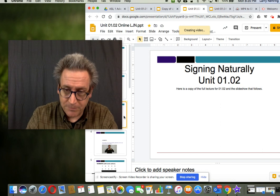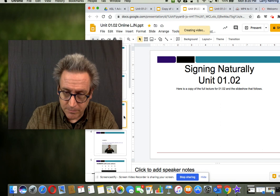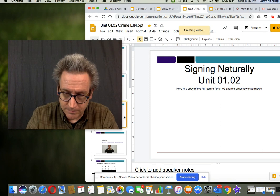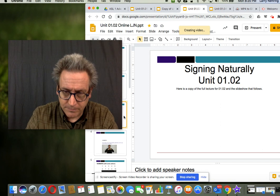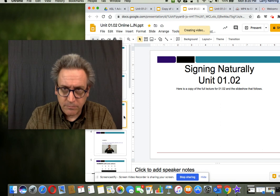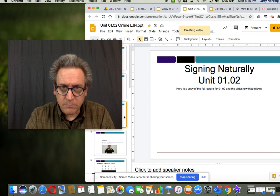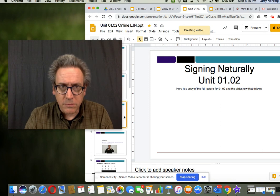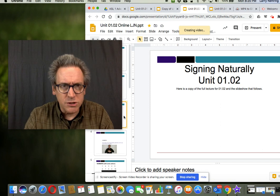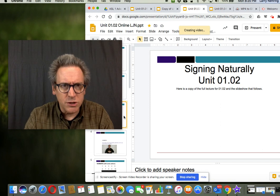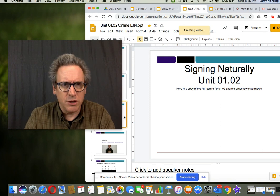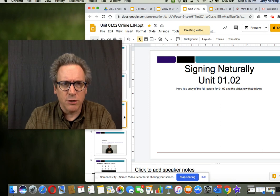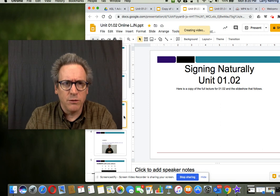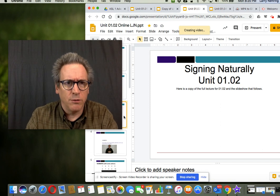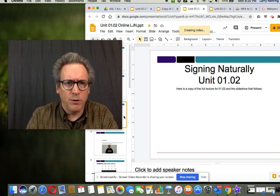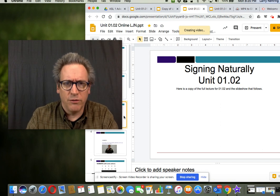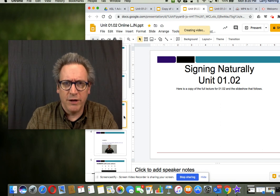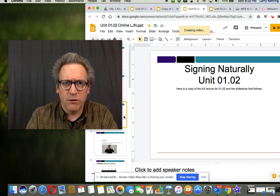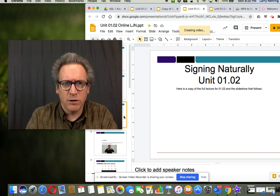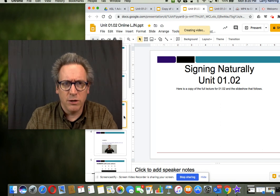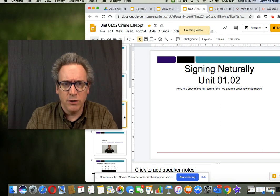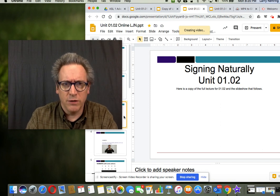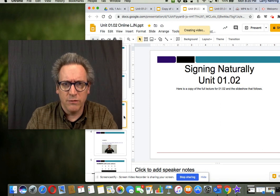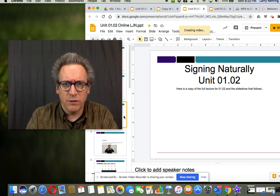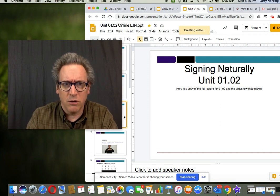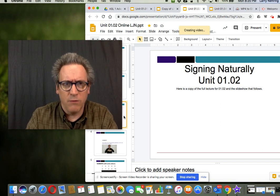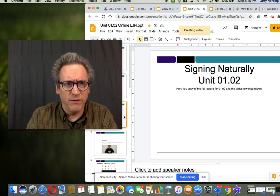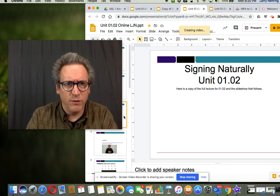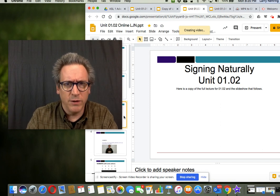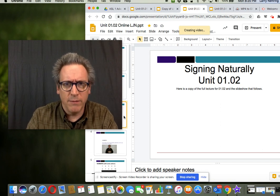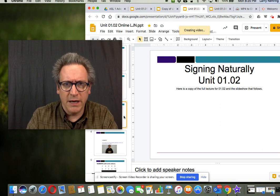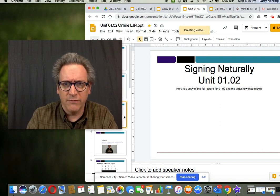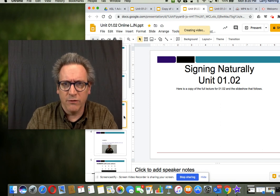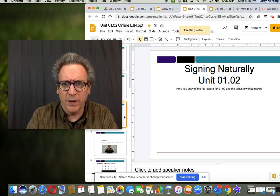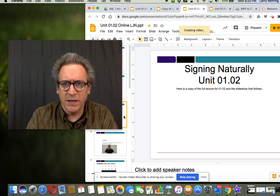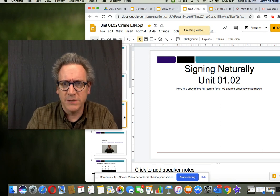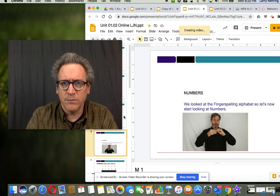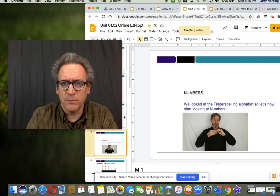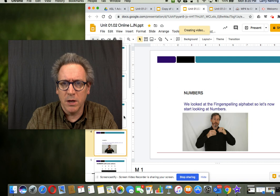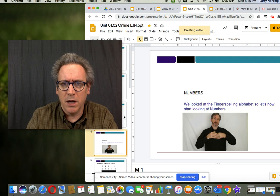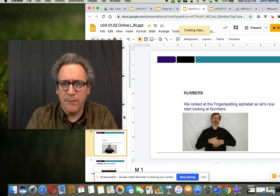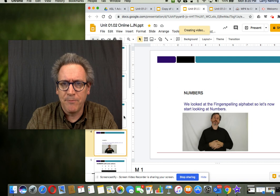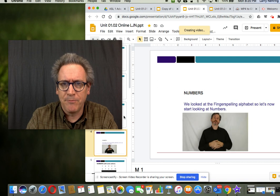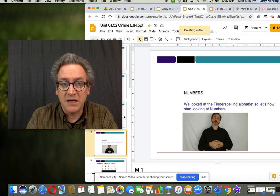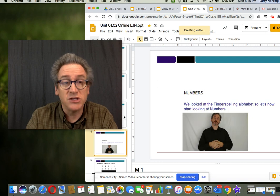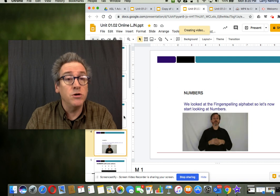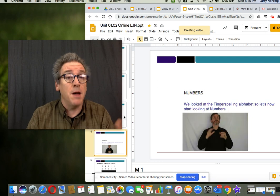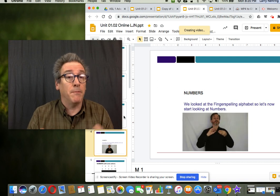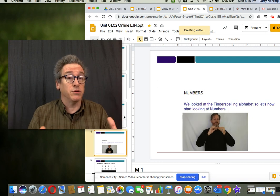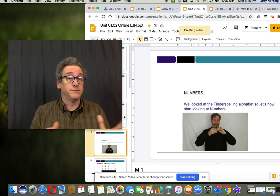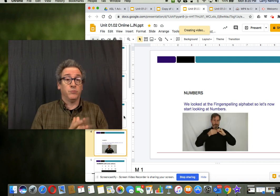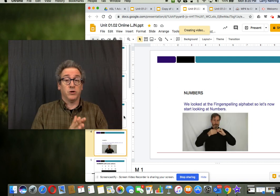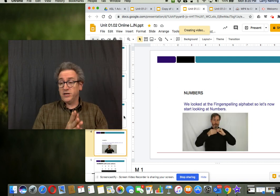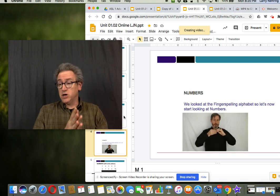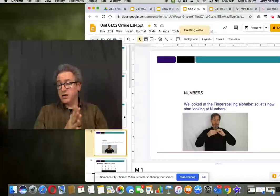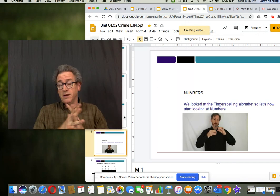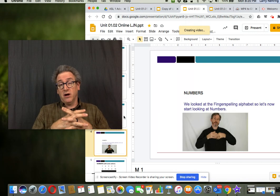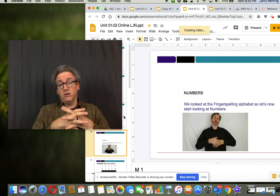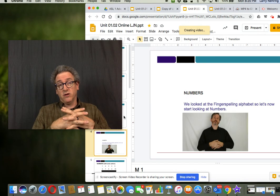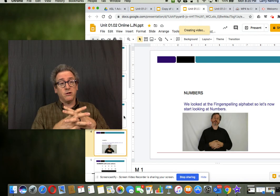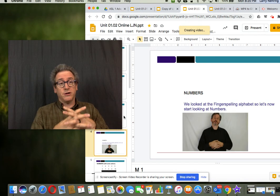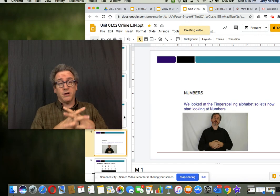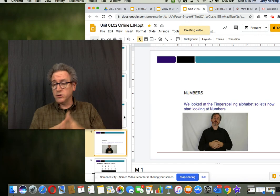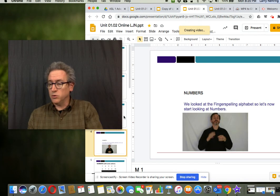PowerPoint so that they're both there. You can hopefully view it many different ways. So numbers. We're going to be talking